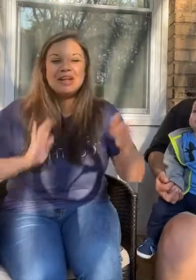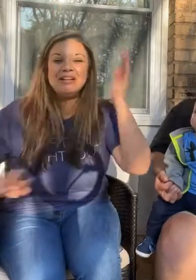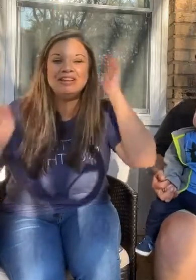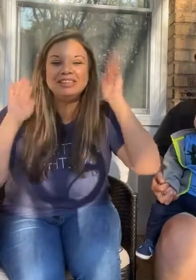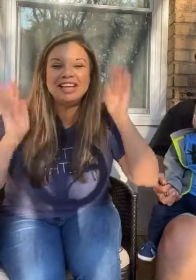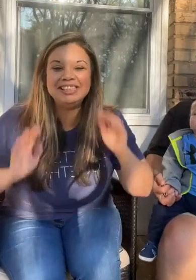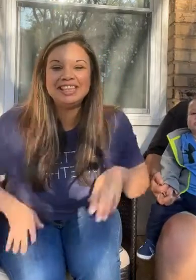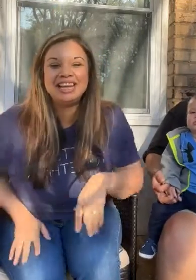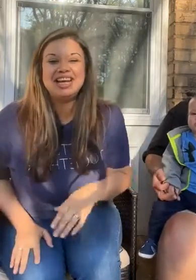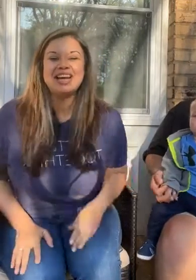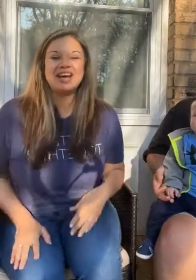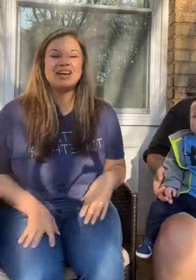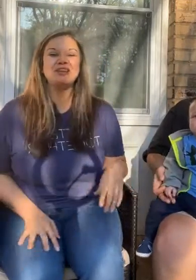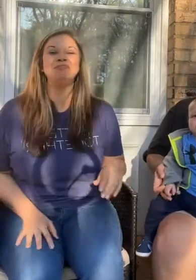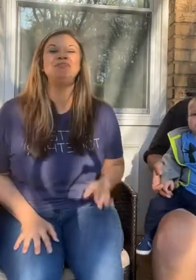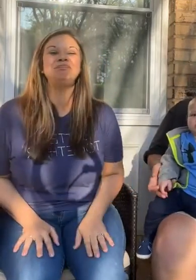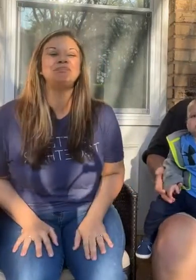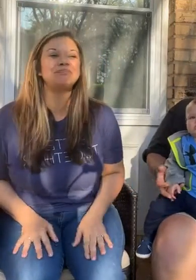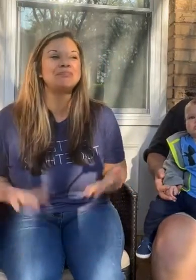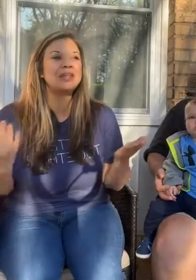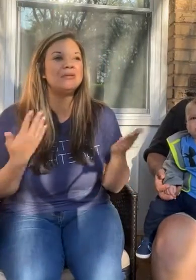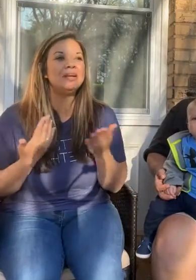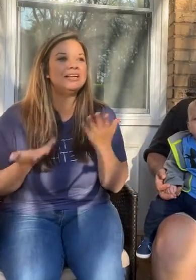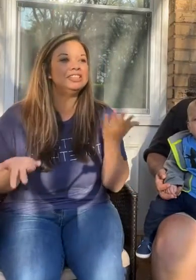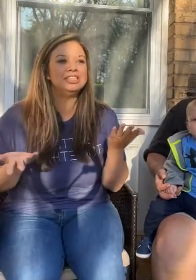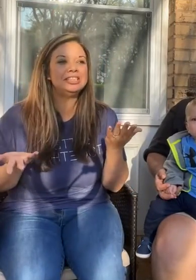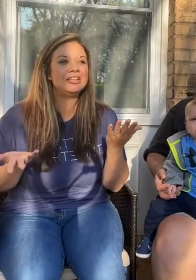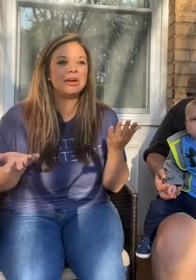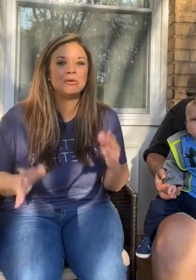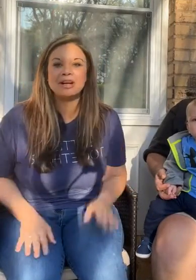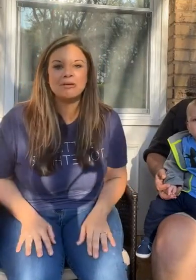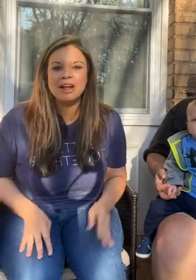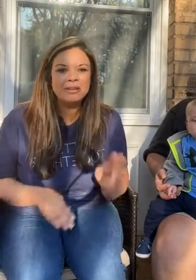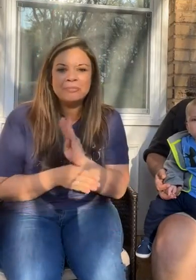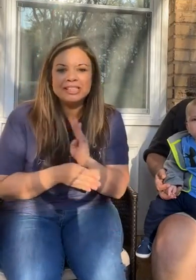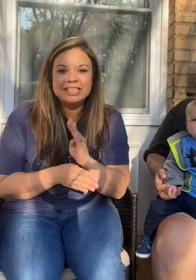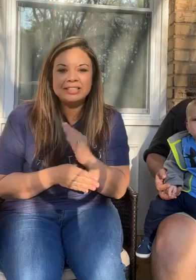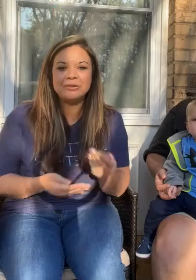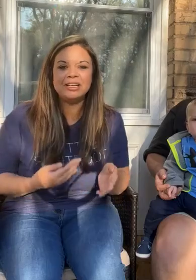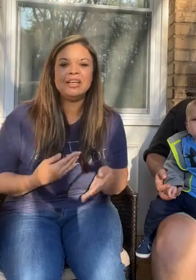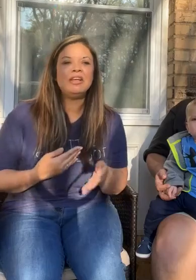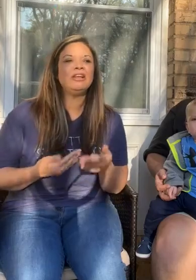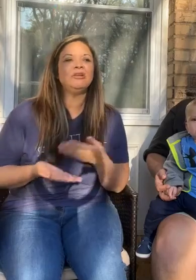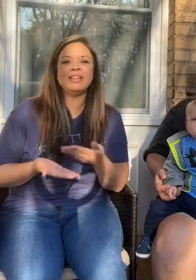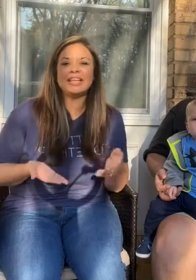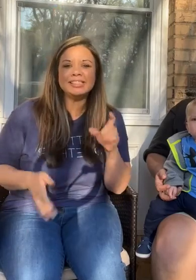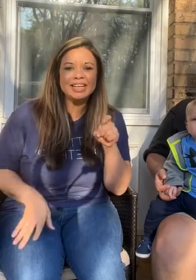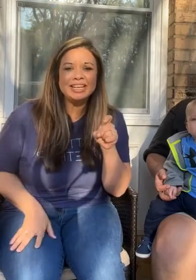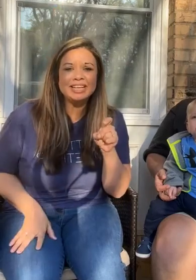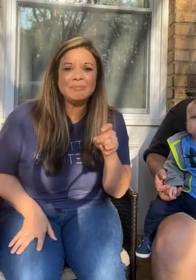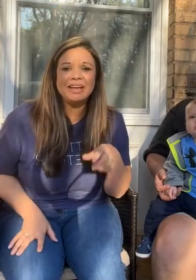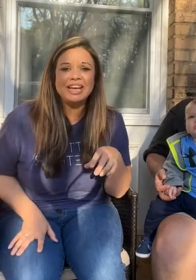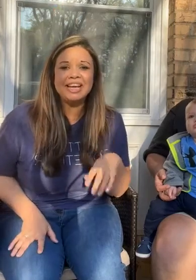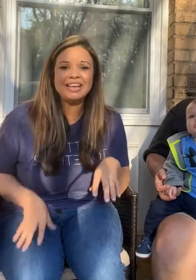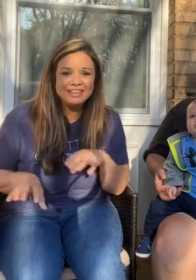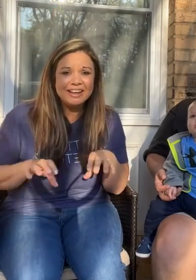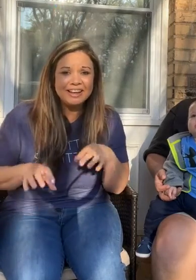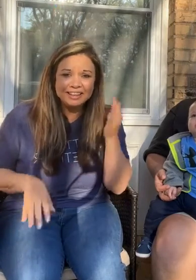Hello, Sanja. What else? Just a lot of running around, busy doing things that need to be done. You